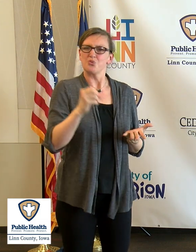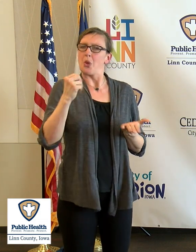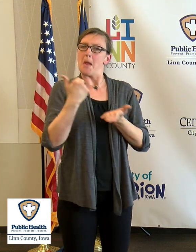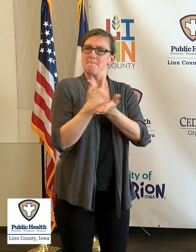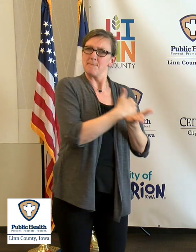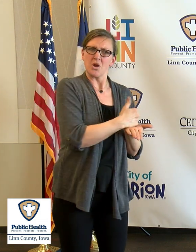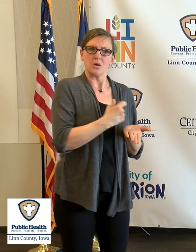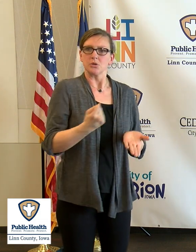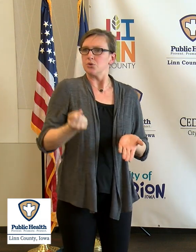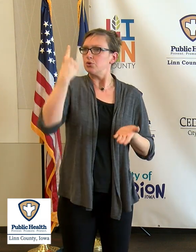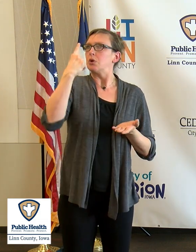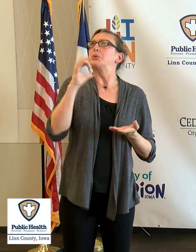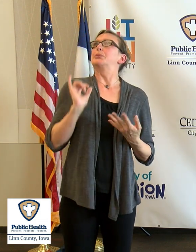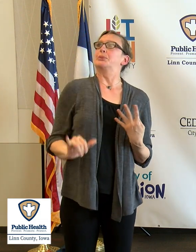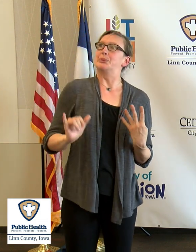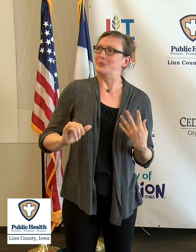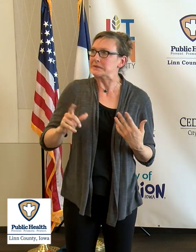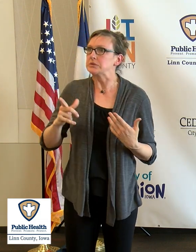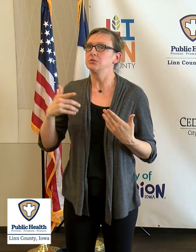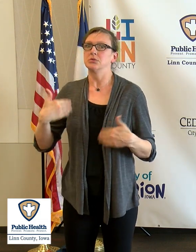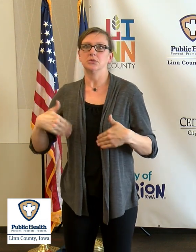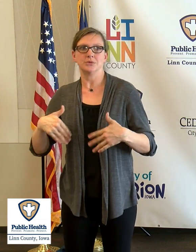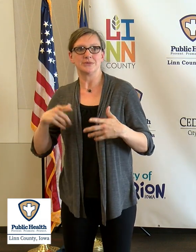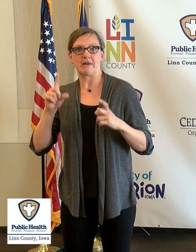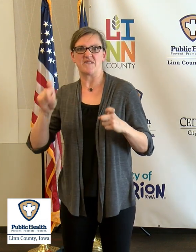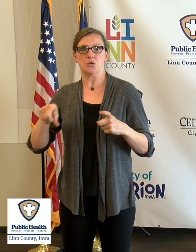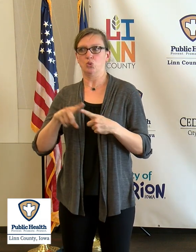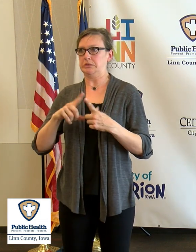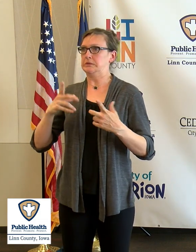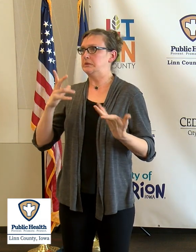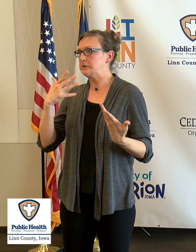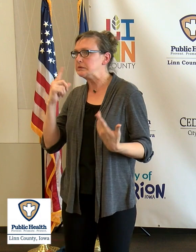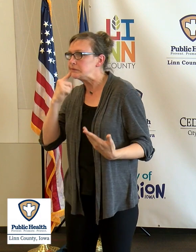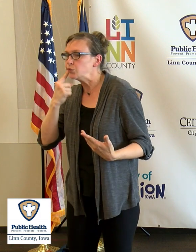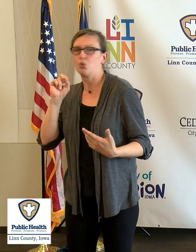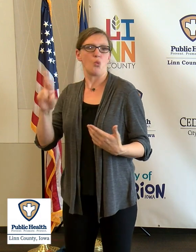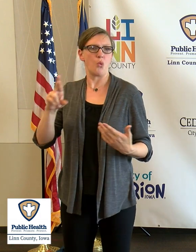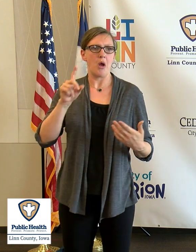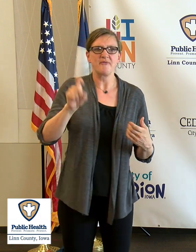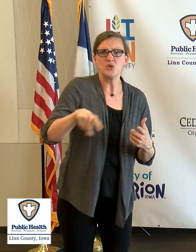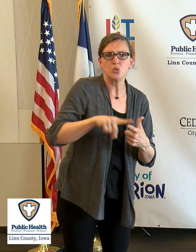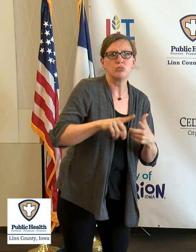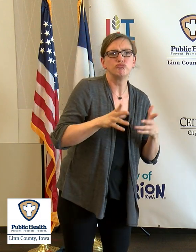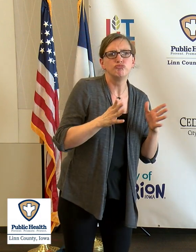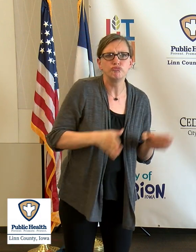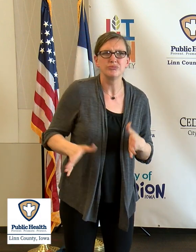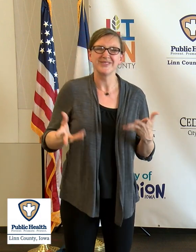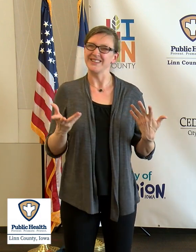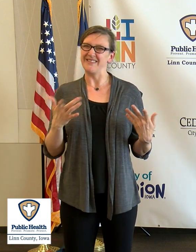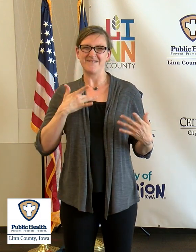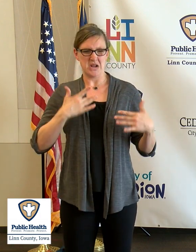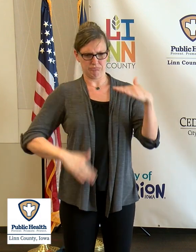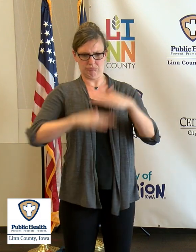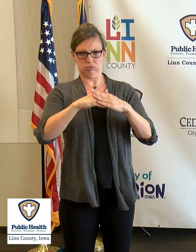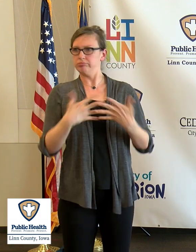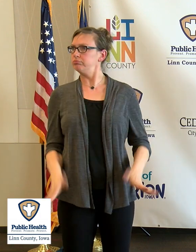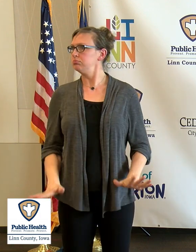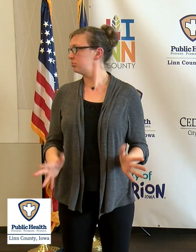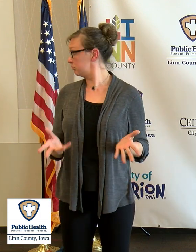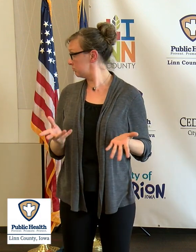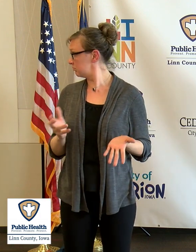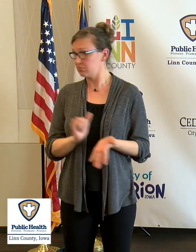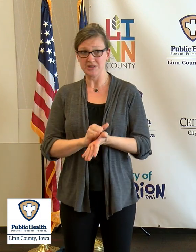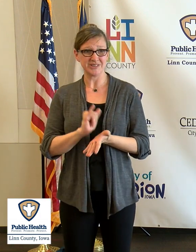on the ground, and not just judge our counties and our regions by 4